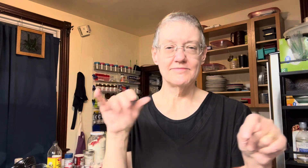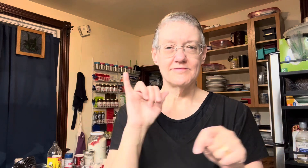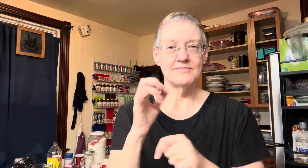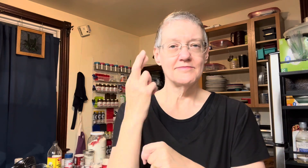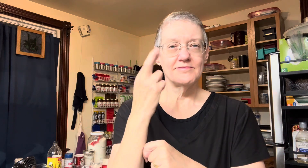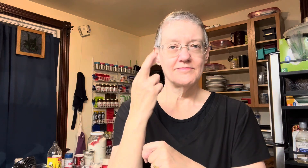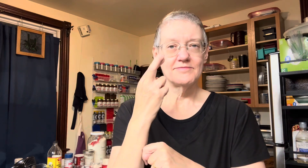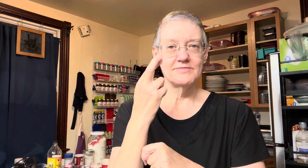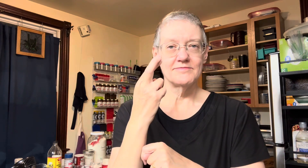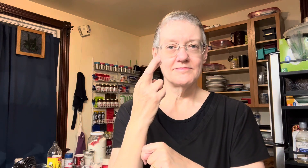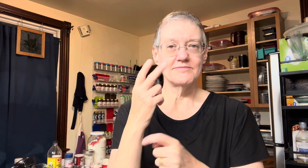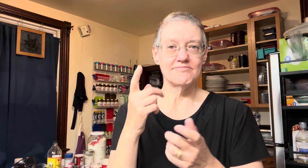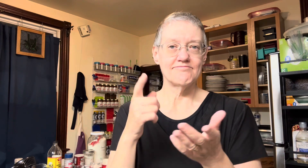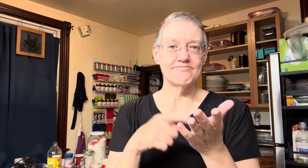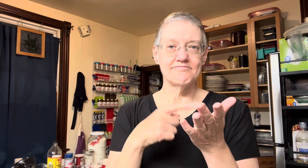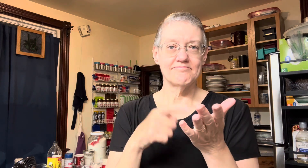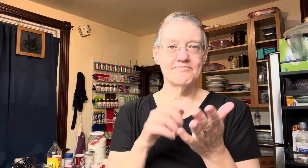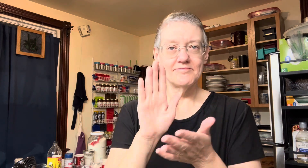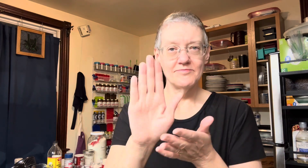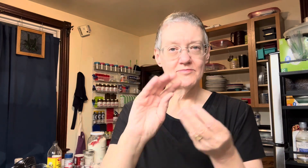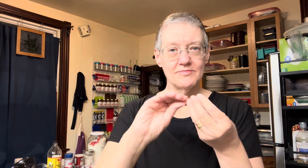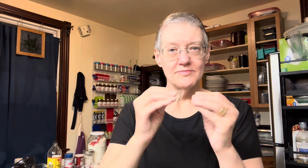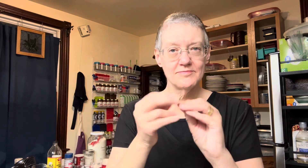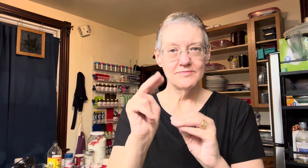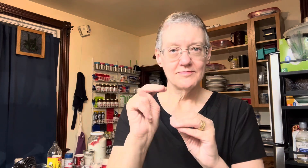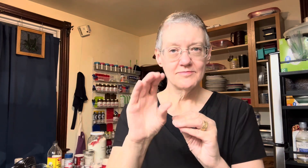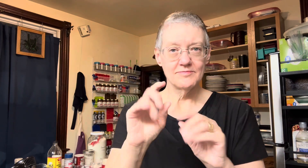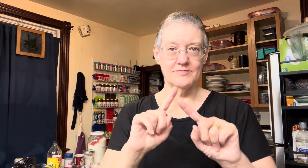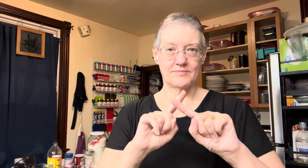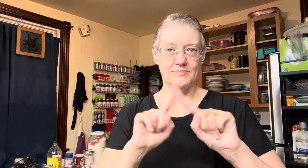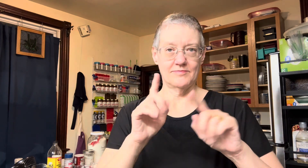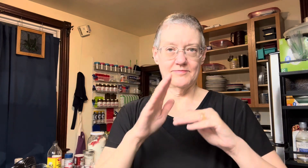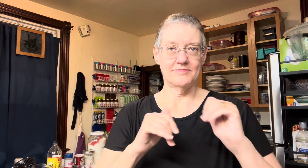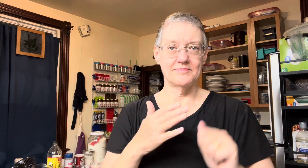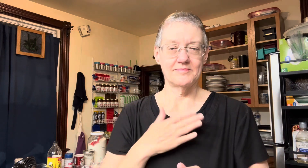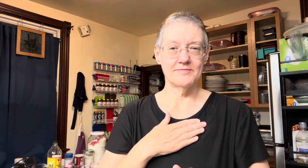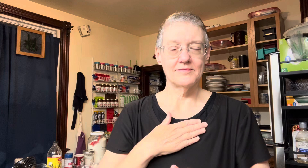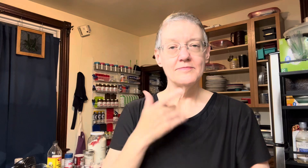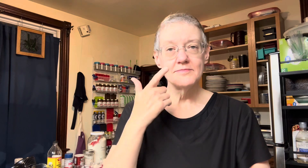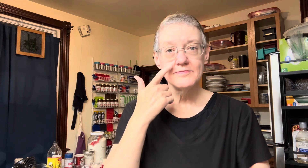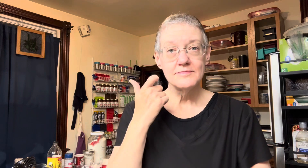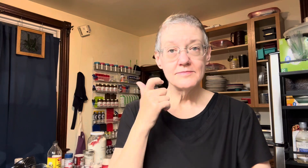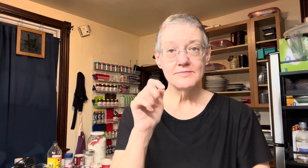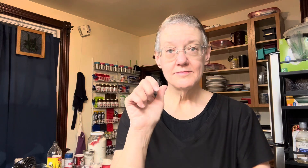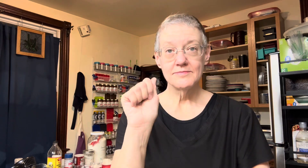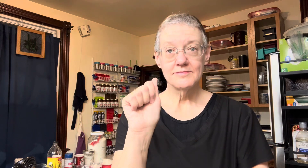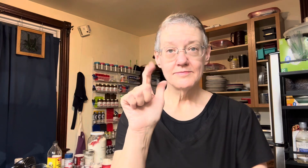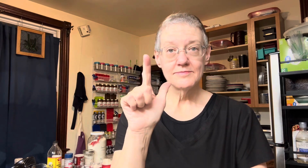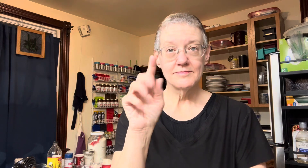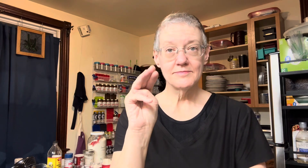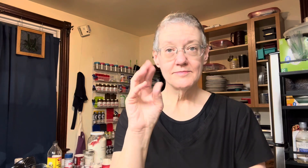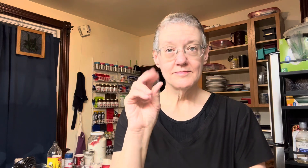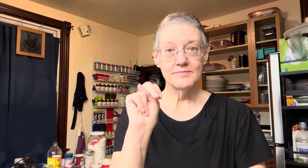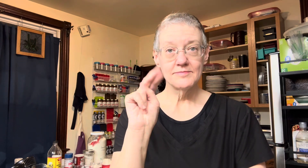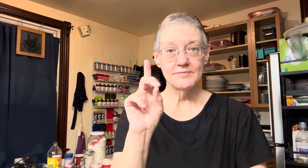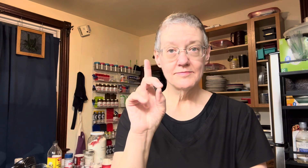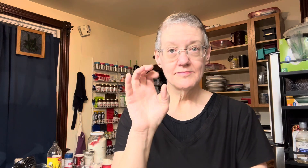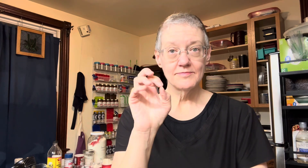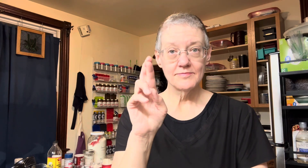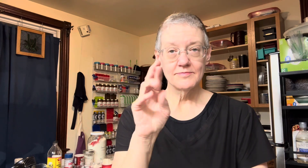always try to pick the common food value. That's why sometimes your net carb numbers will be off from mine. Because things like almond